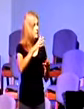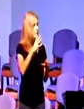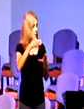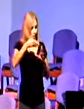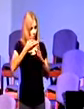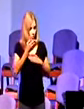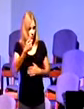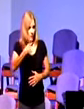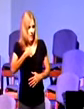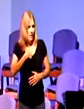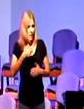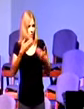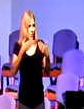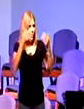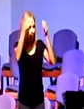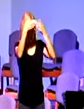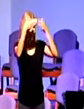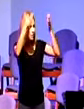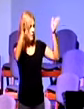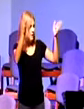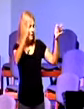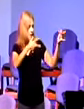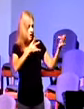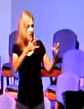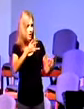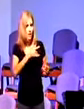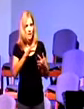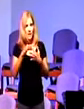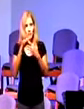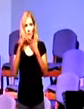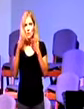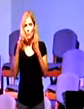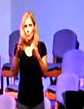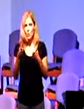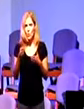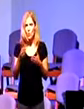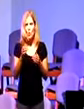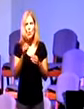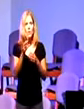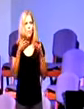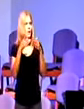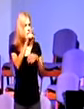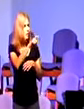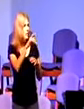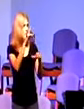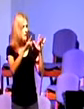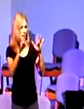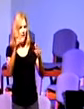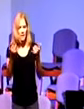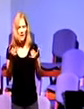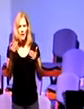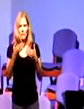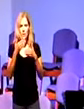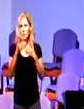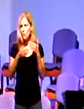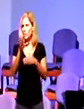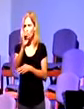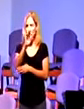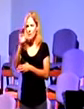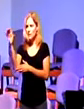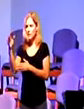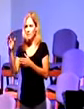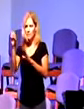me and open up your minds and touch your hearts in a special way or in the way that you need to be touched today as we go through this OCC